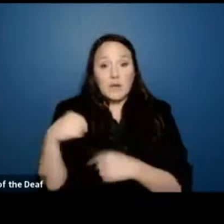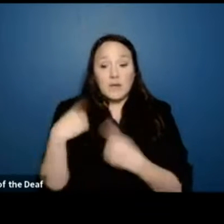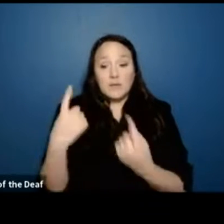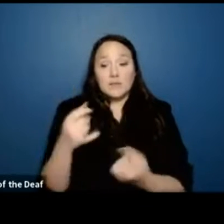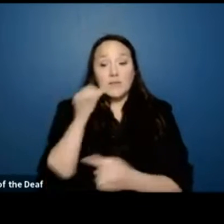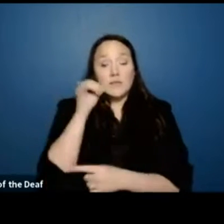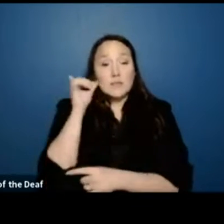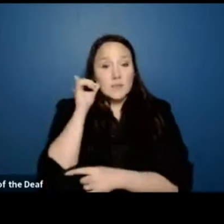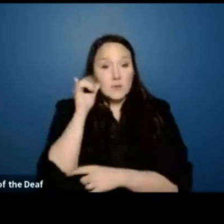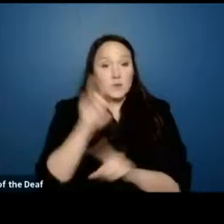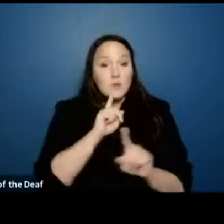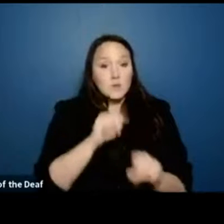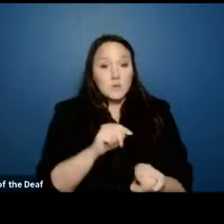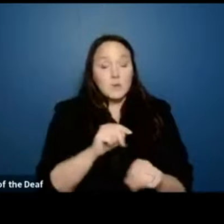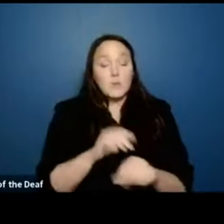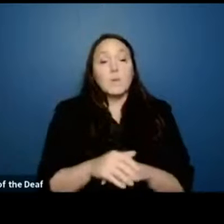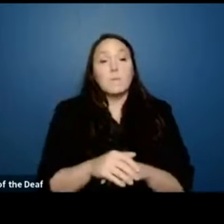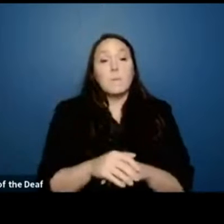yesterday's report.